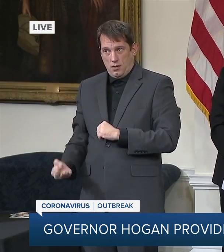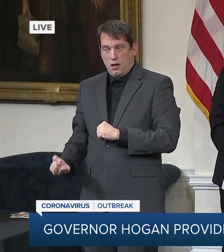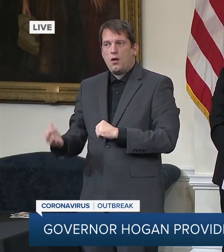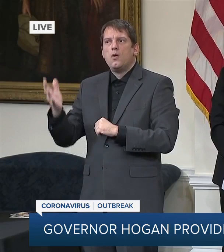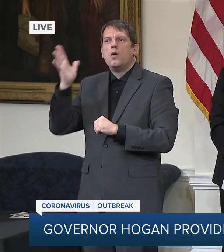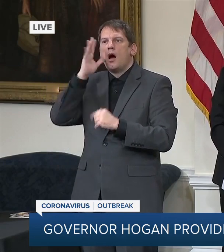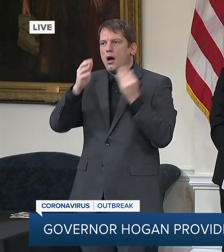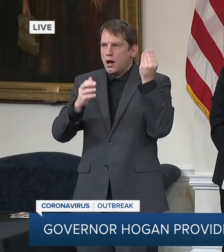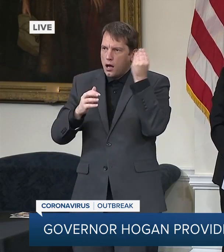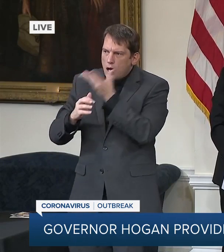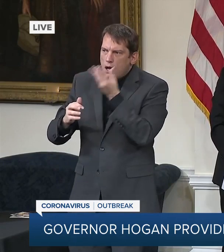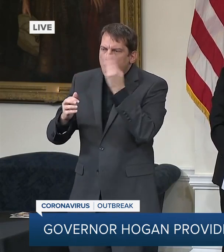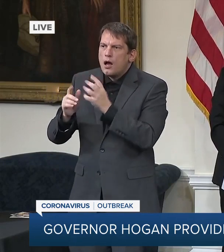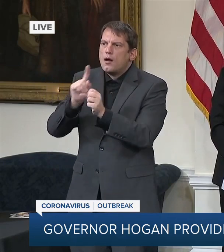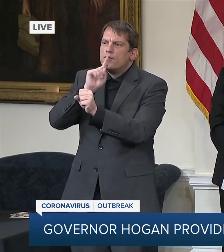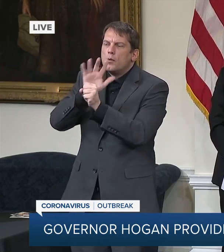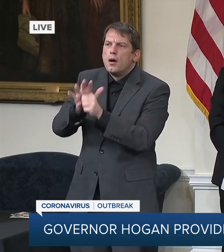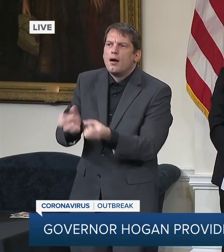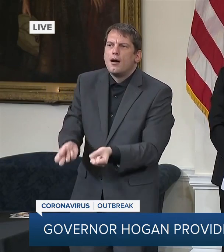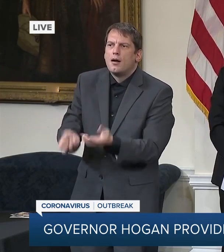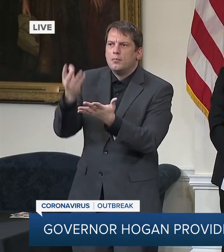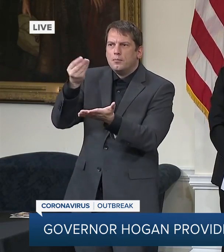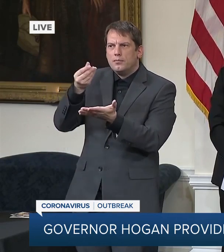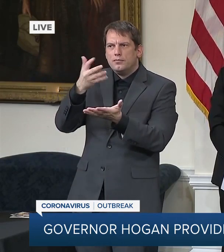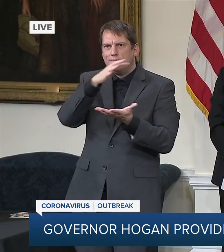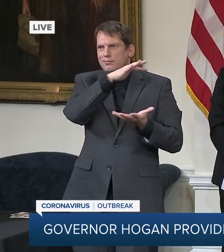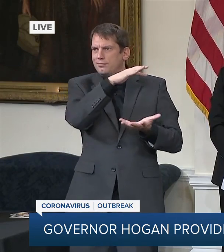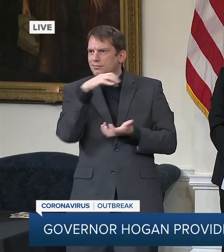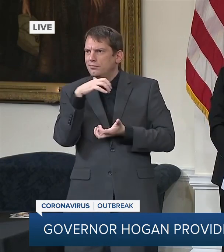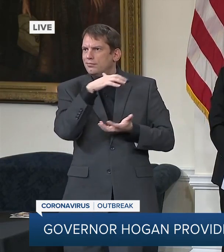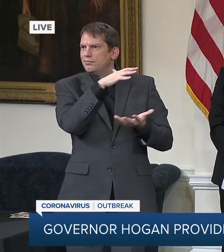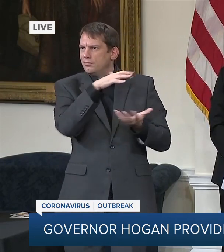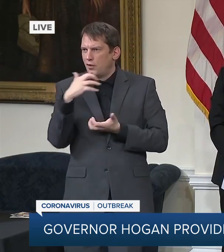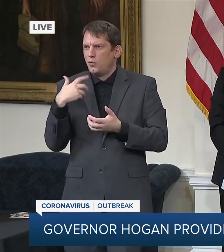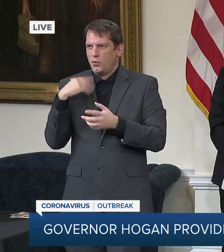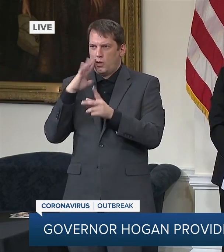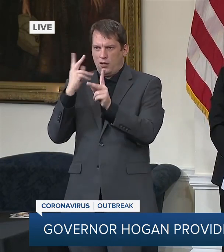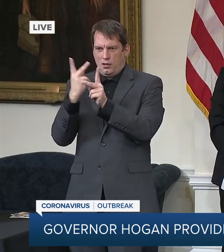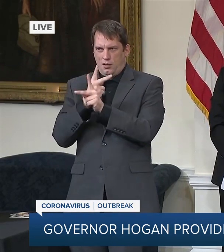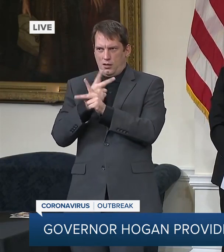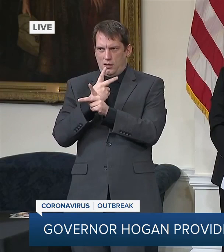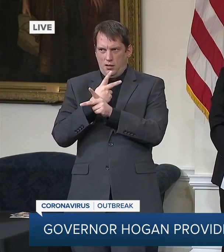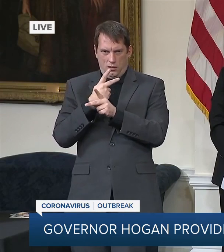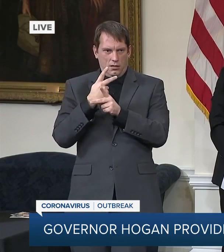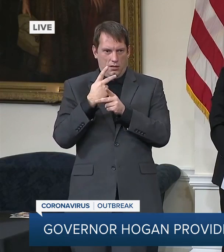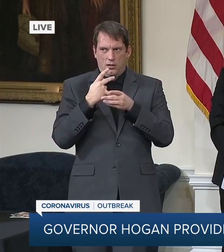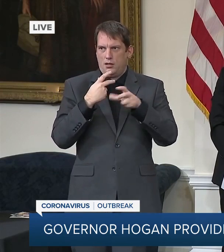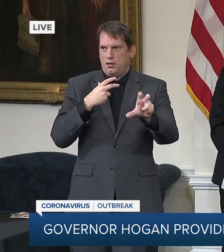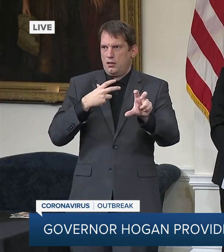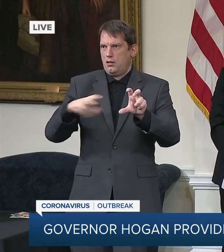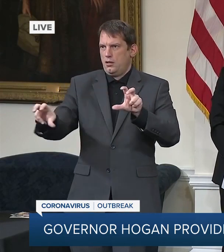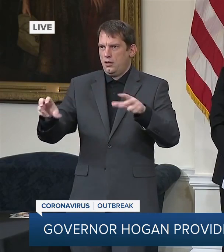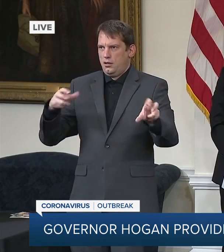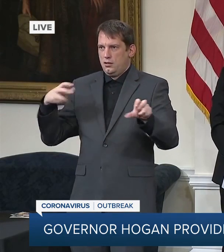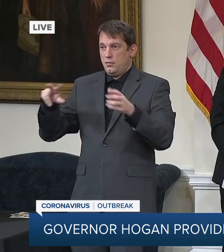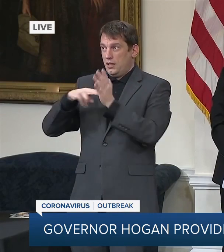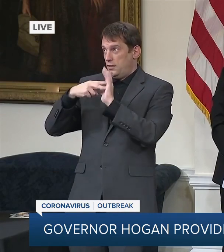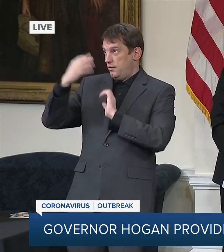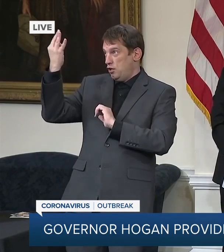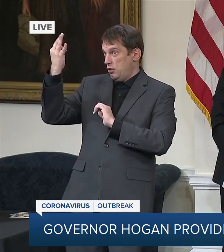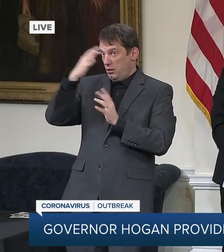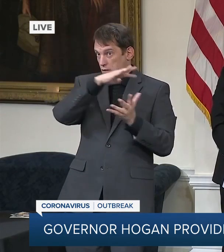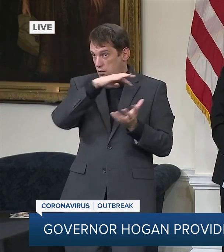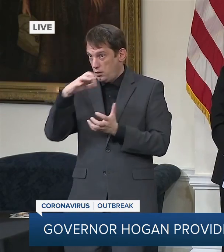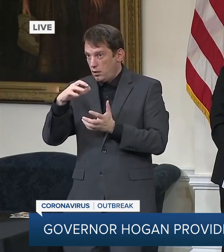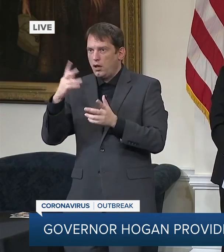the producers of what was going to be shipped the following Monday that week. So tomorrow we may have more information, but